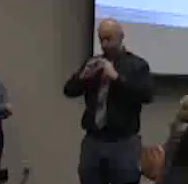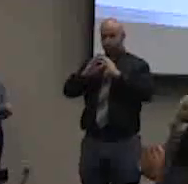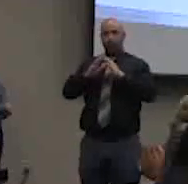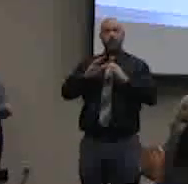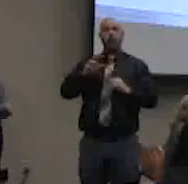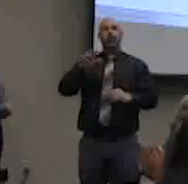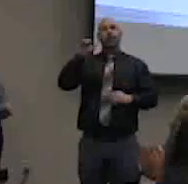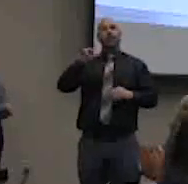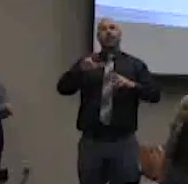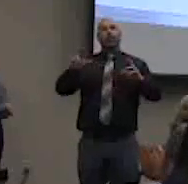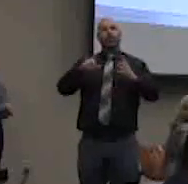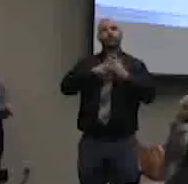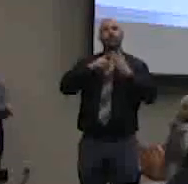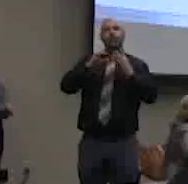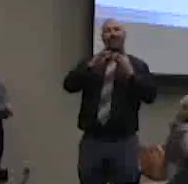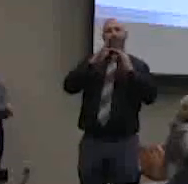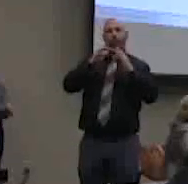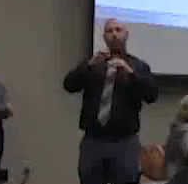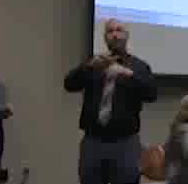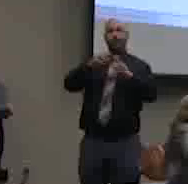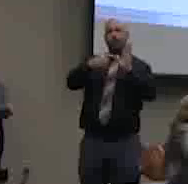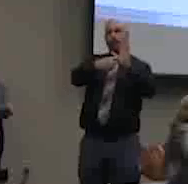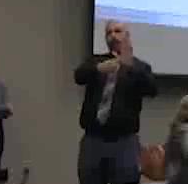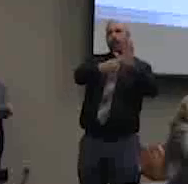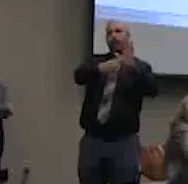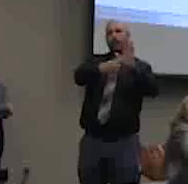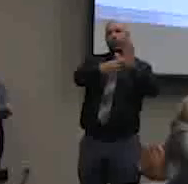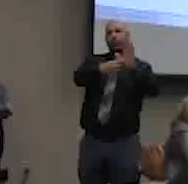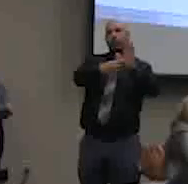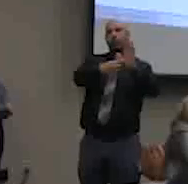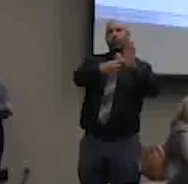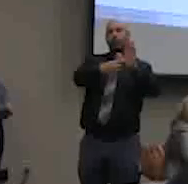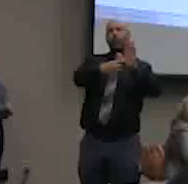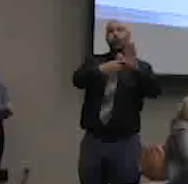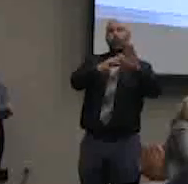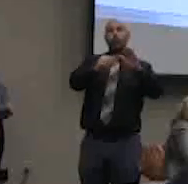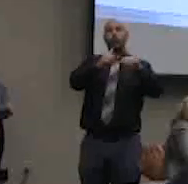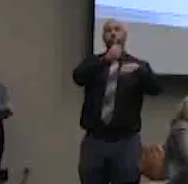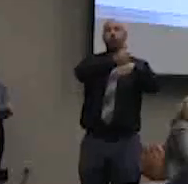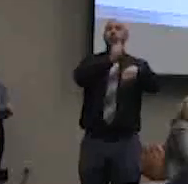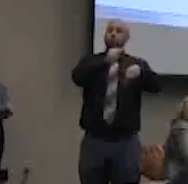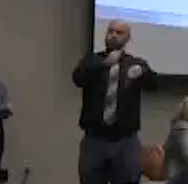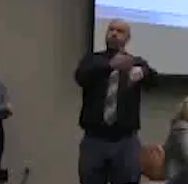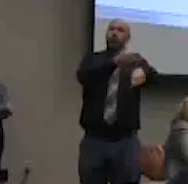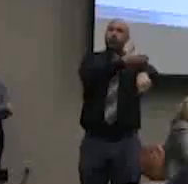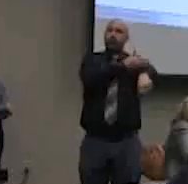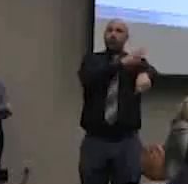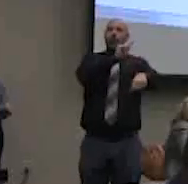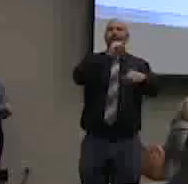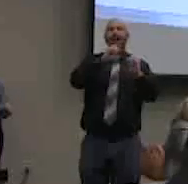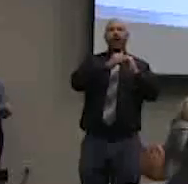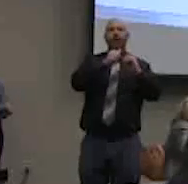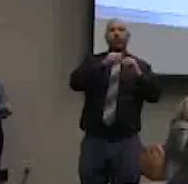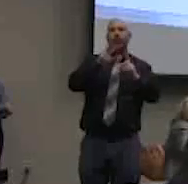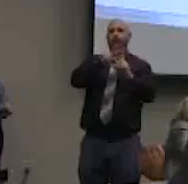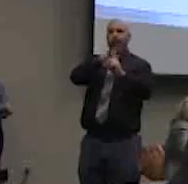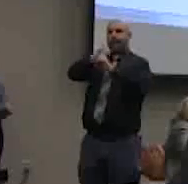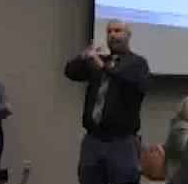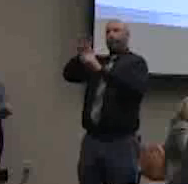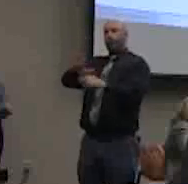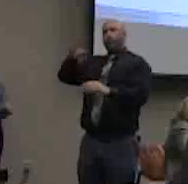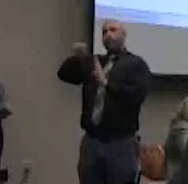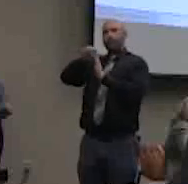how we can cement that model and make it even better in Natchitoches, but it's how we create that model around our state. As was referenced earlier, we're not going to have enough